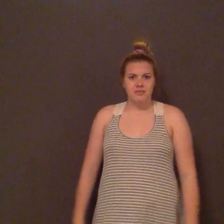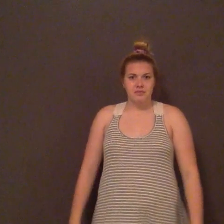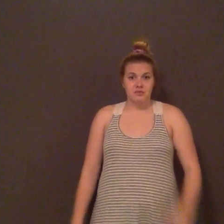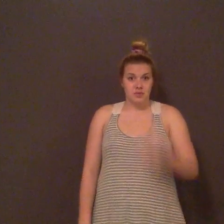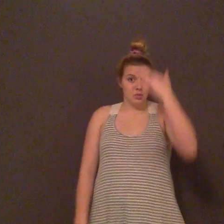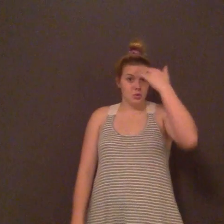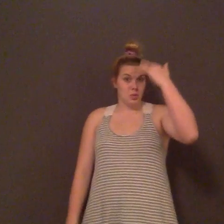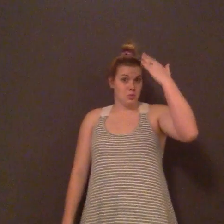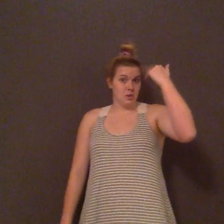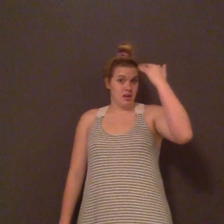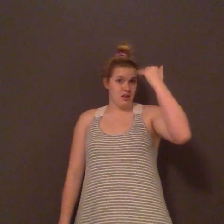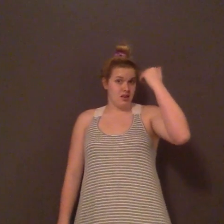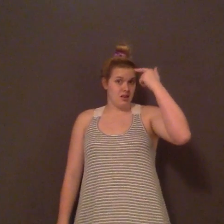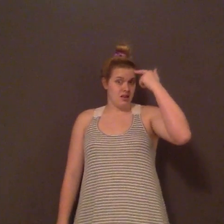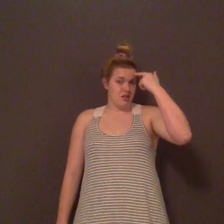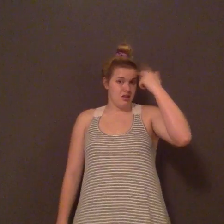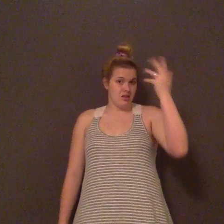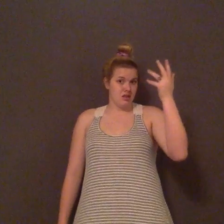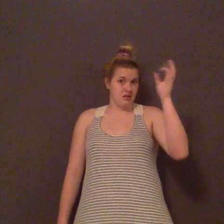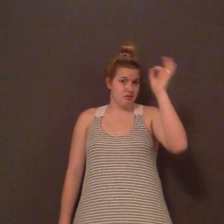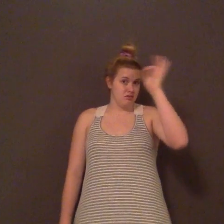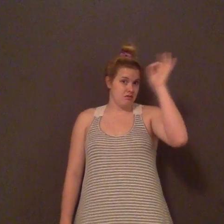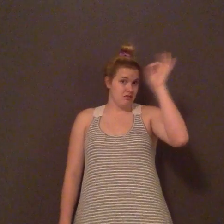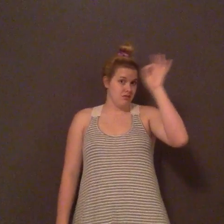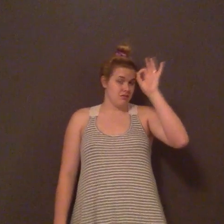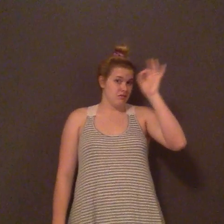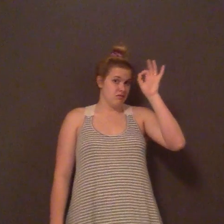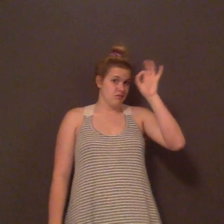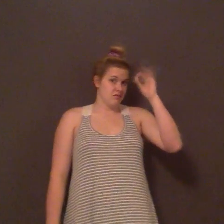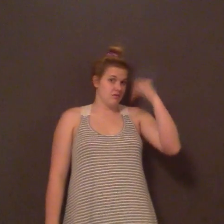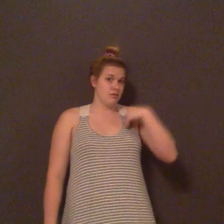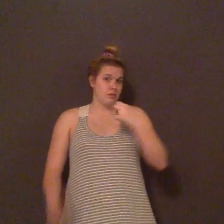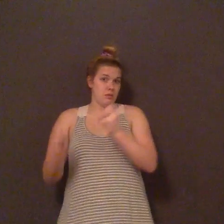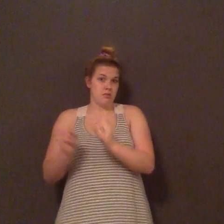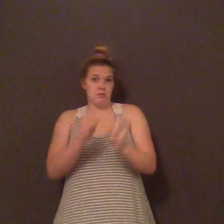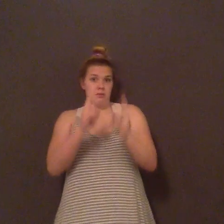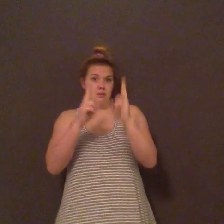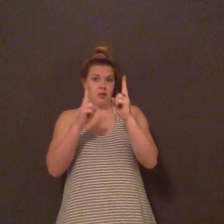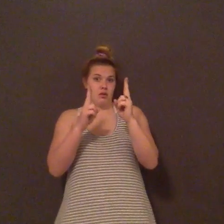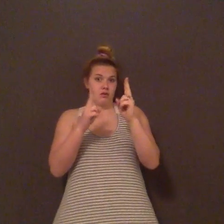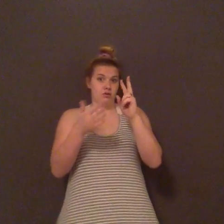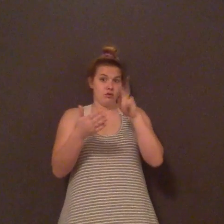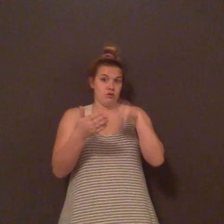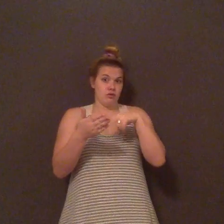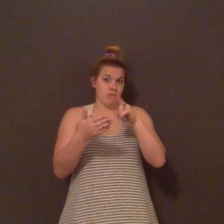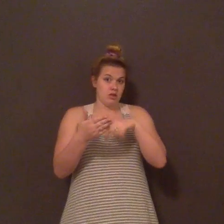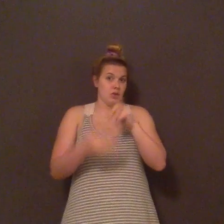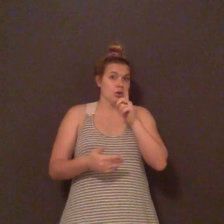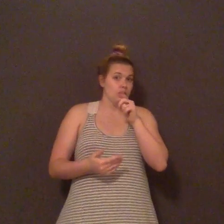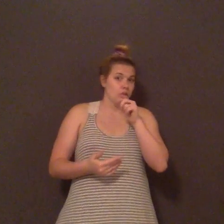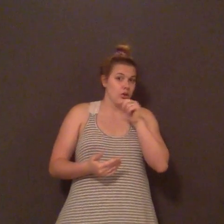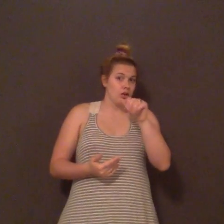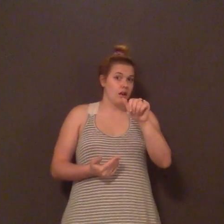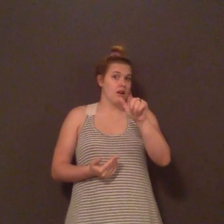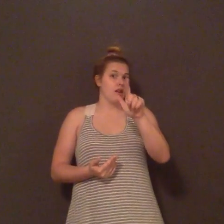right? No idea. You put the articles online, the alumni read them, relive their glory days, and donations